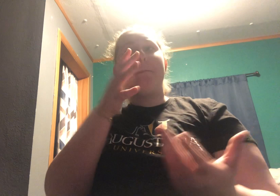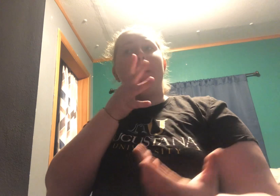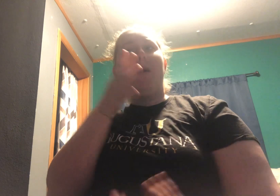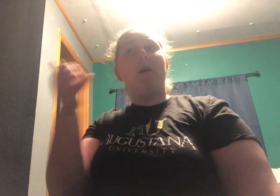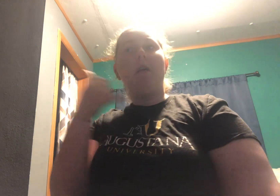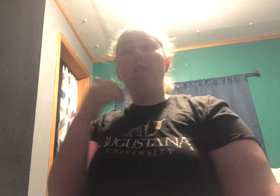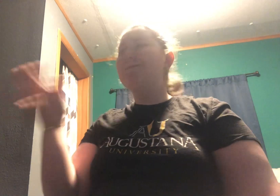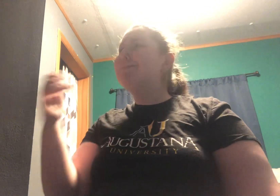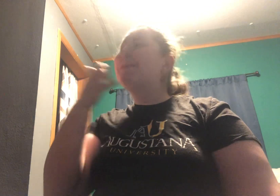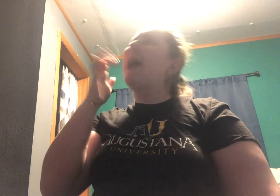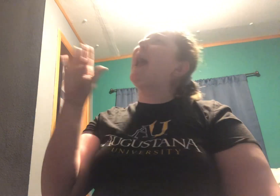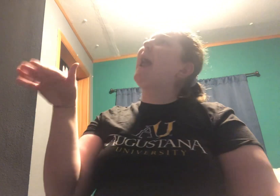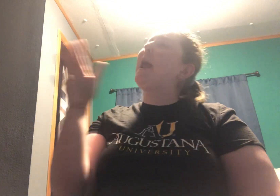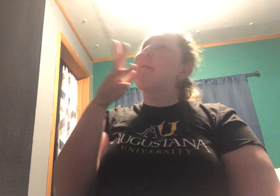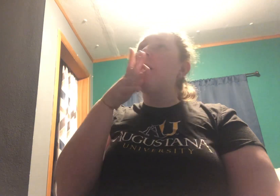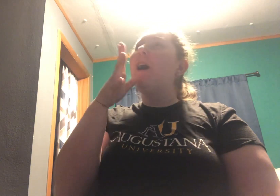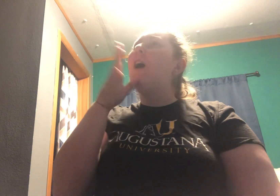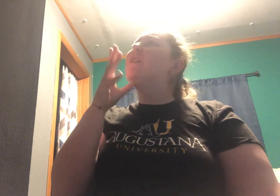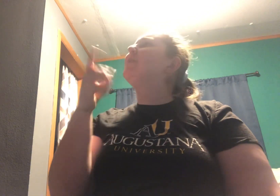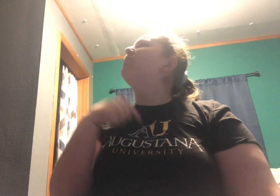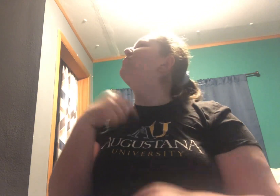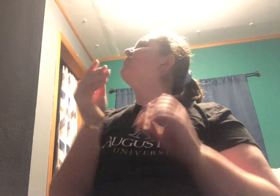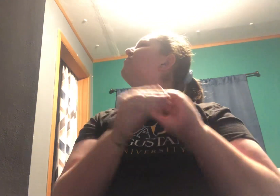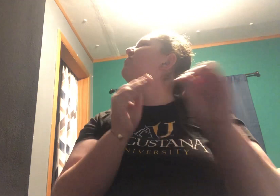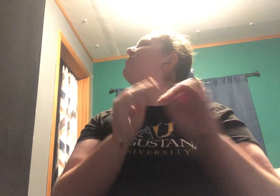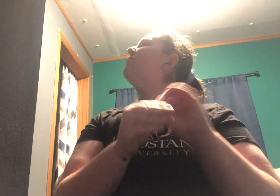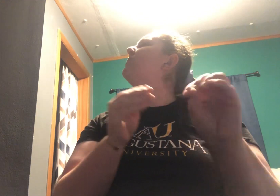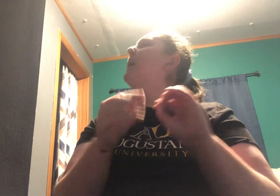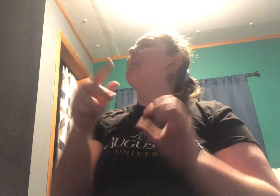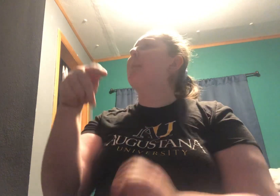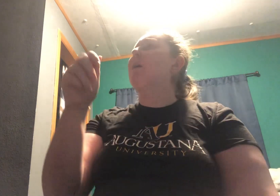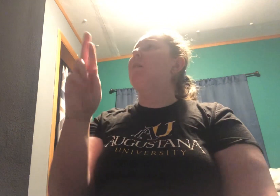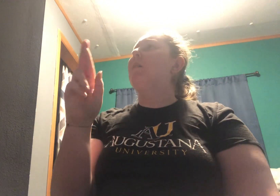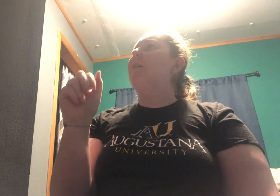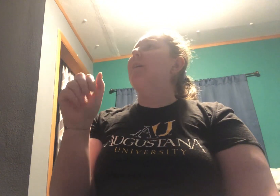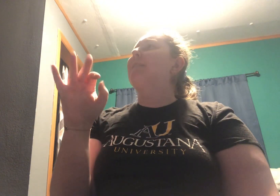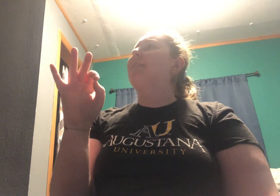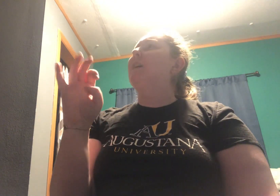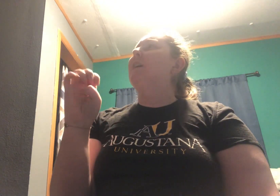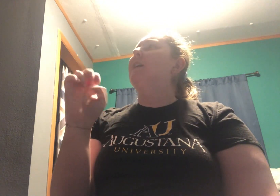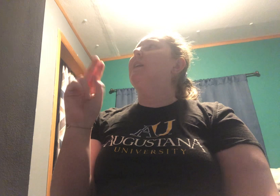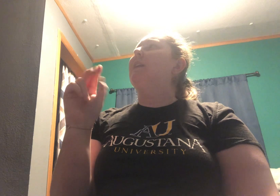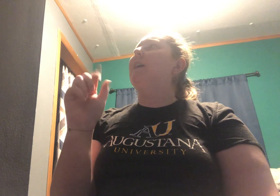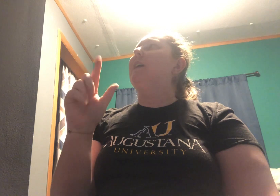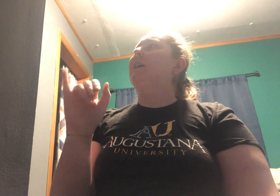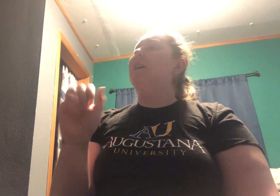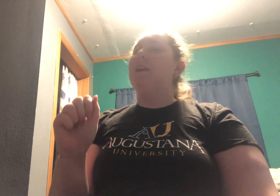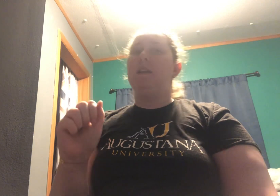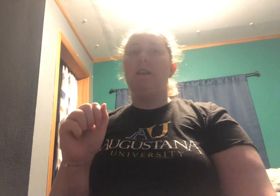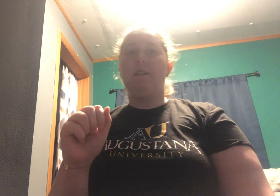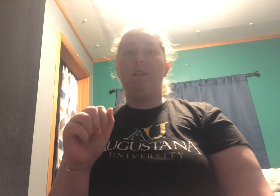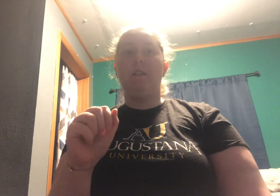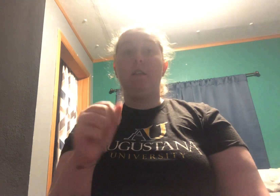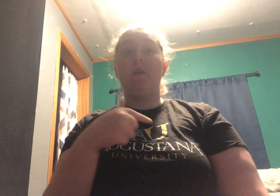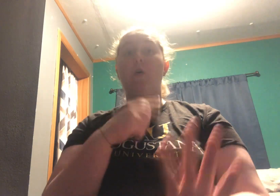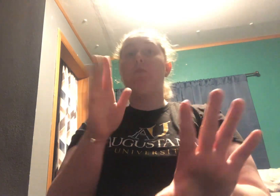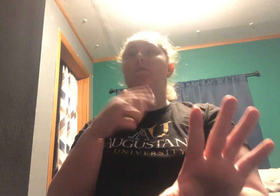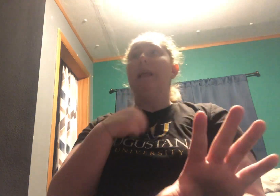paraphernalia into my car. Okay, so paraphernalia. You ready? Oh no, I forgot, there's another example.